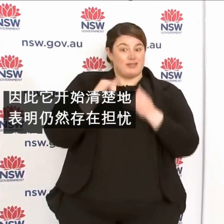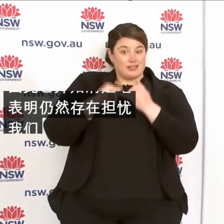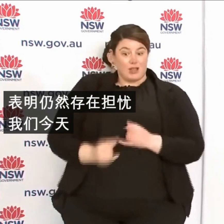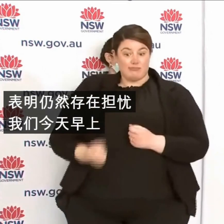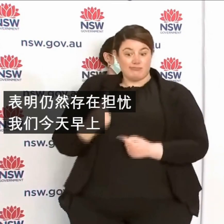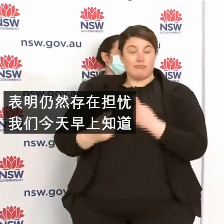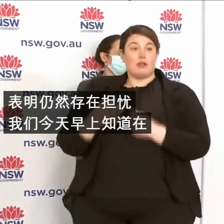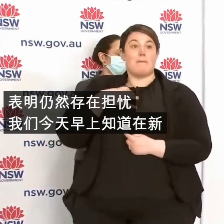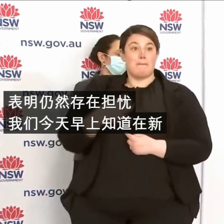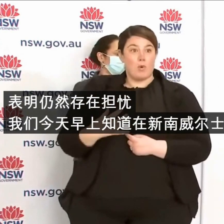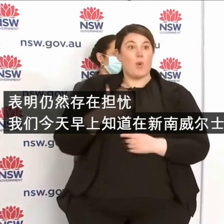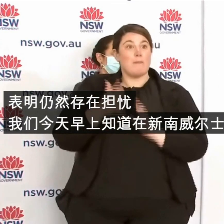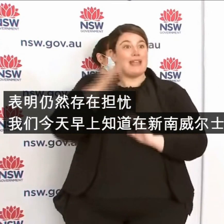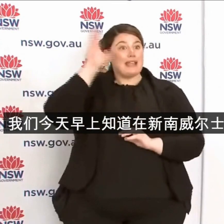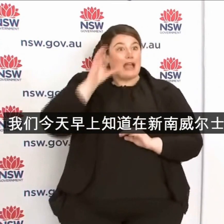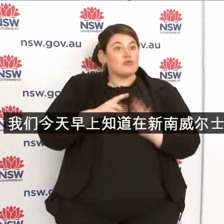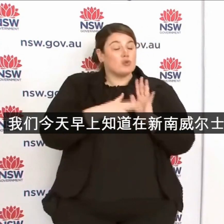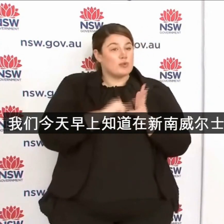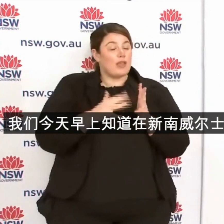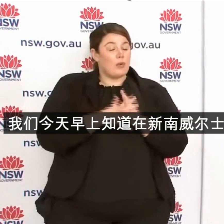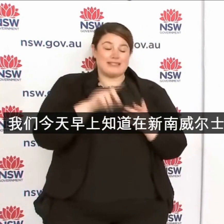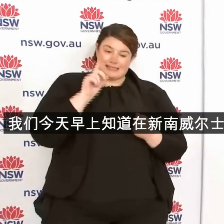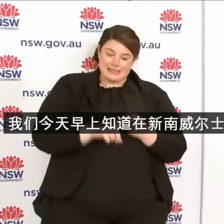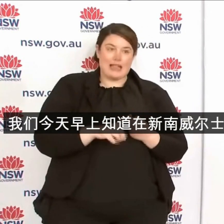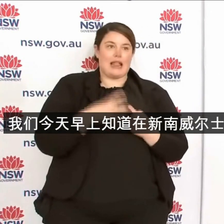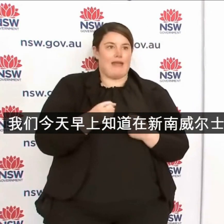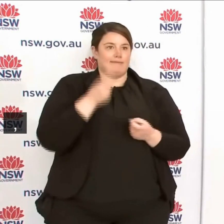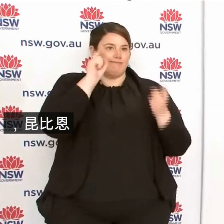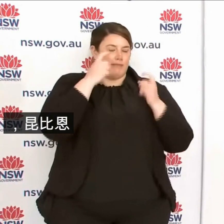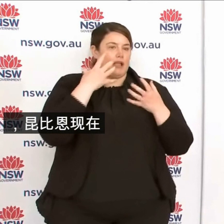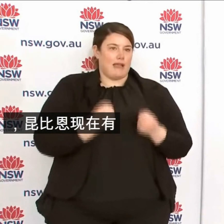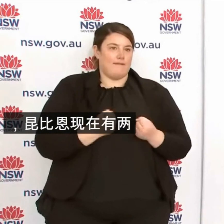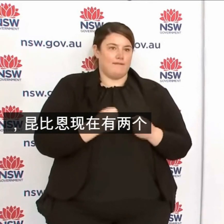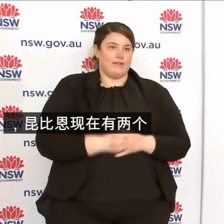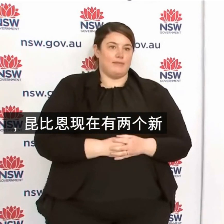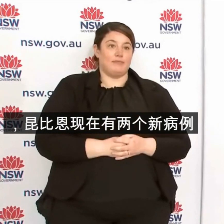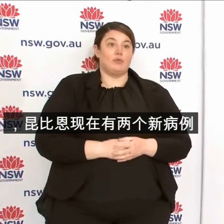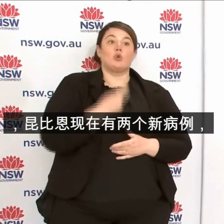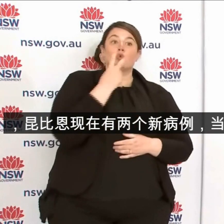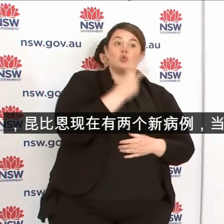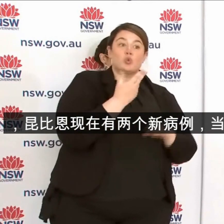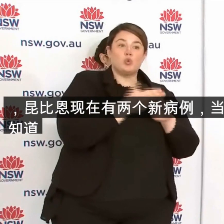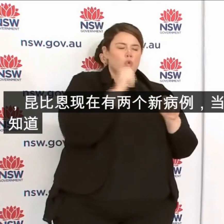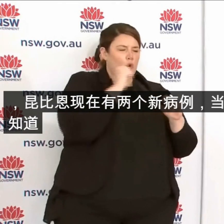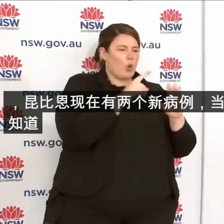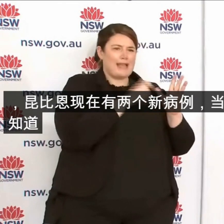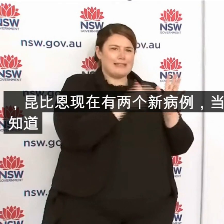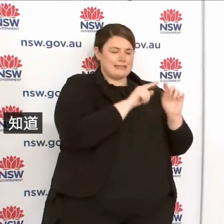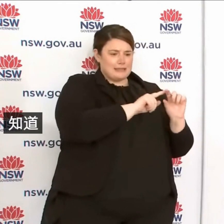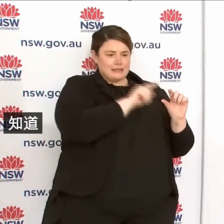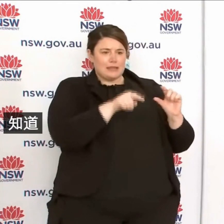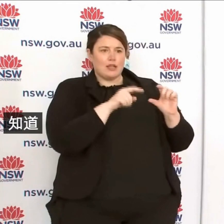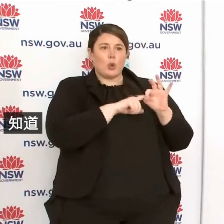concerns in regional and rural New South Wales. We know of this morning there are now 2 new cases in Queanbeyan. And of course we know that